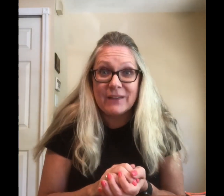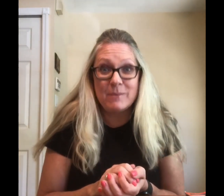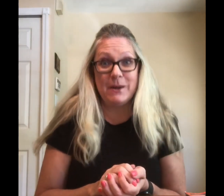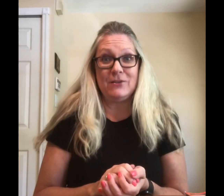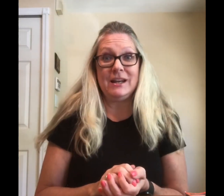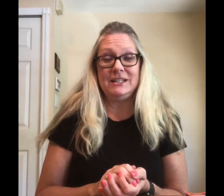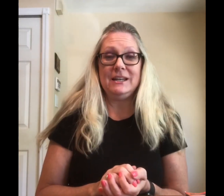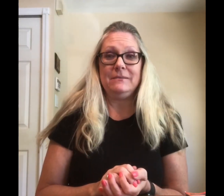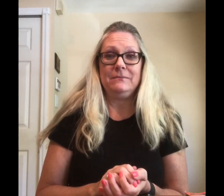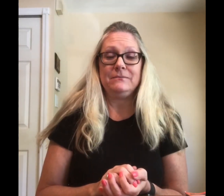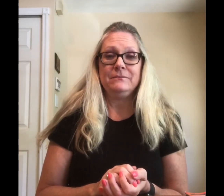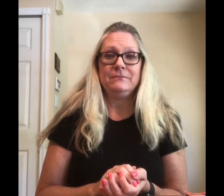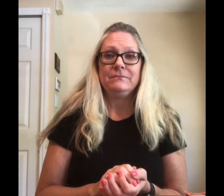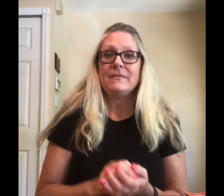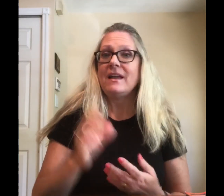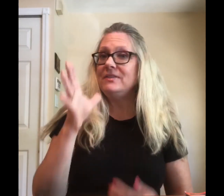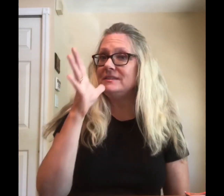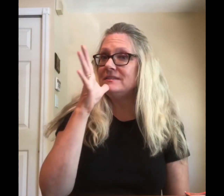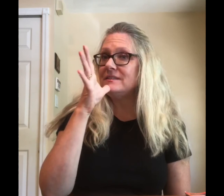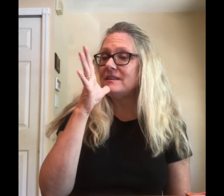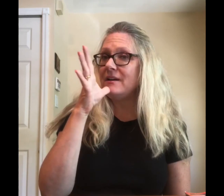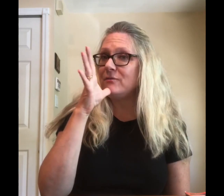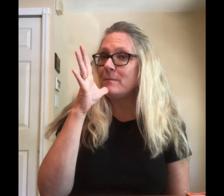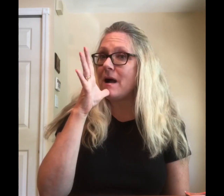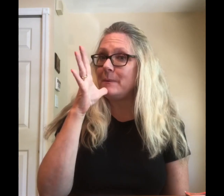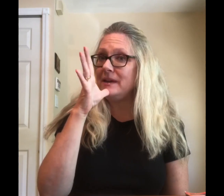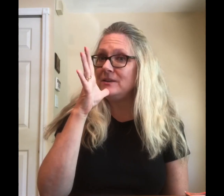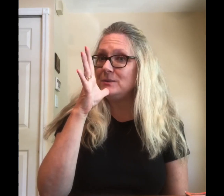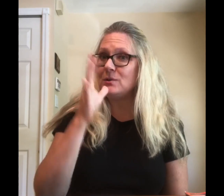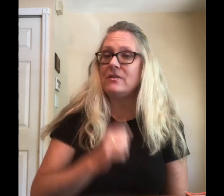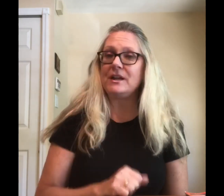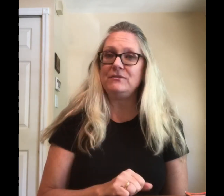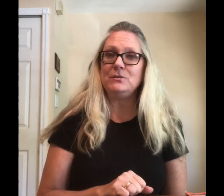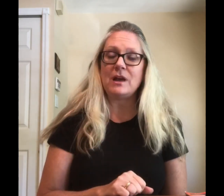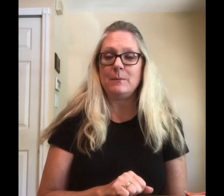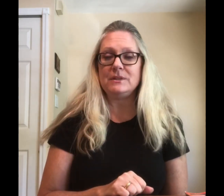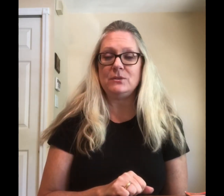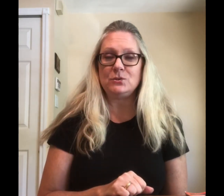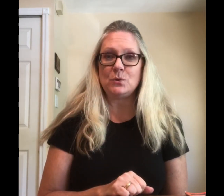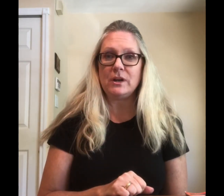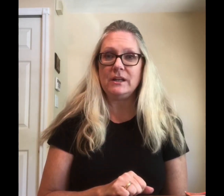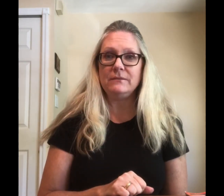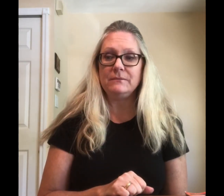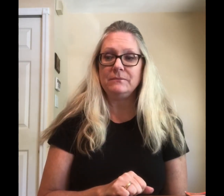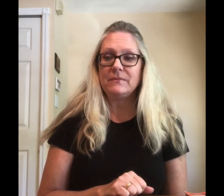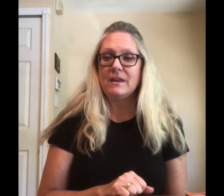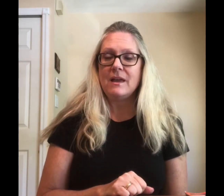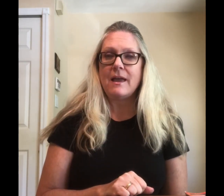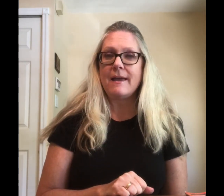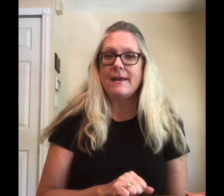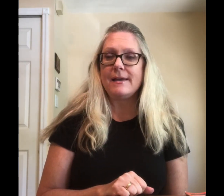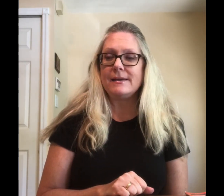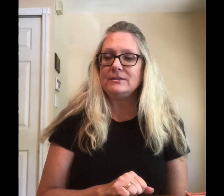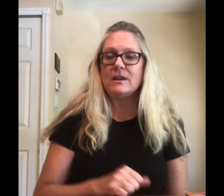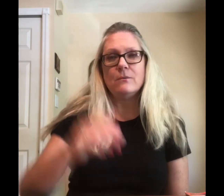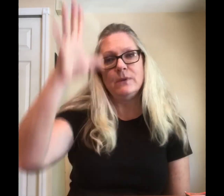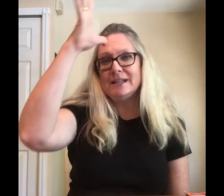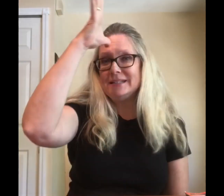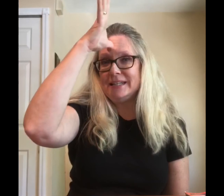better idea. This is the sign for Mommy. You saw that a few times in the story. And we didn't see Daddy,